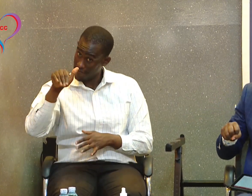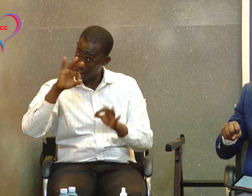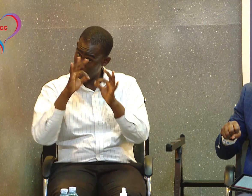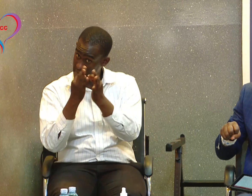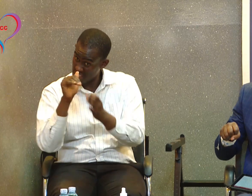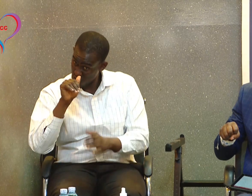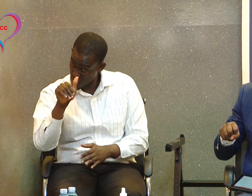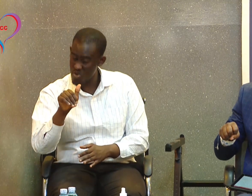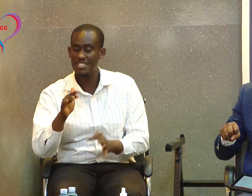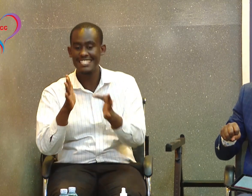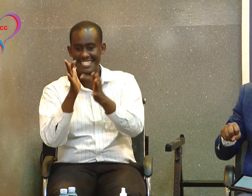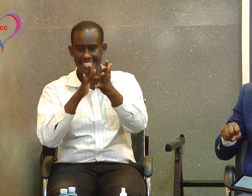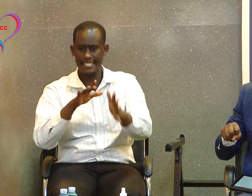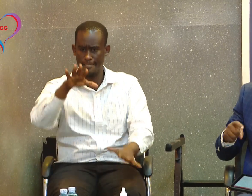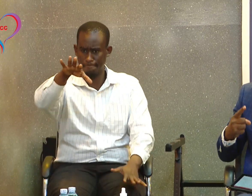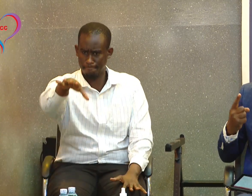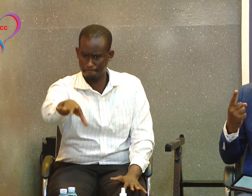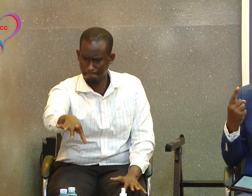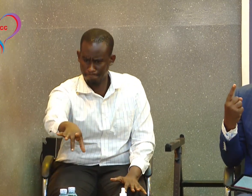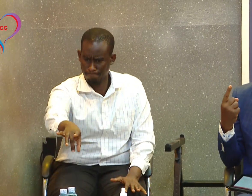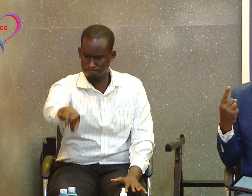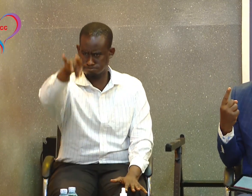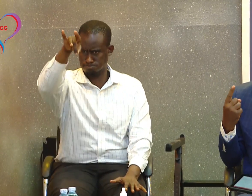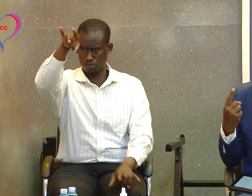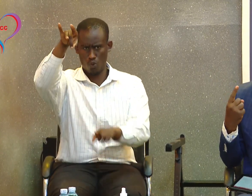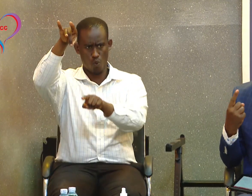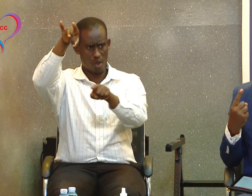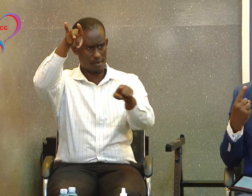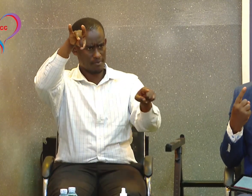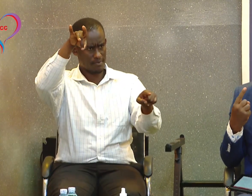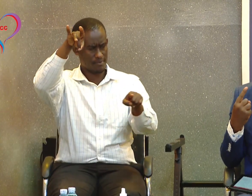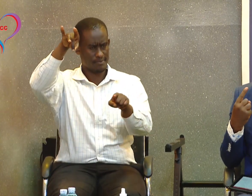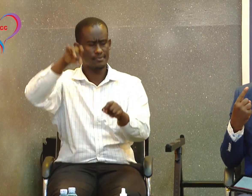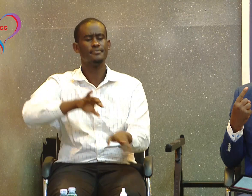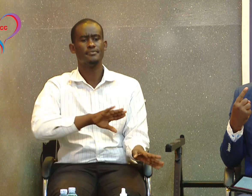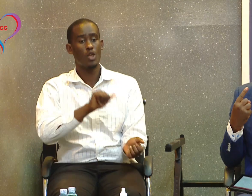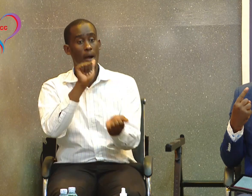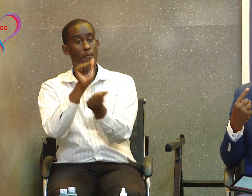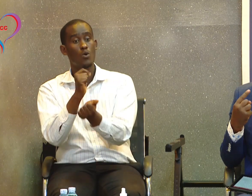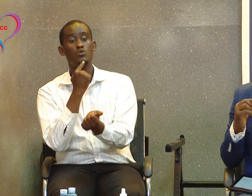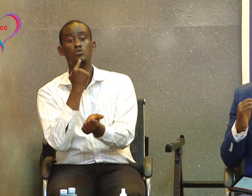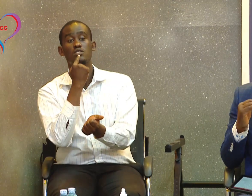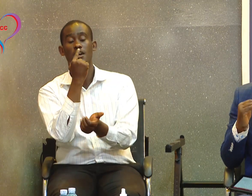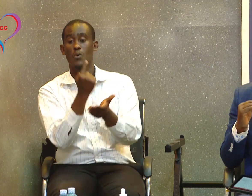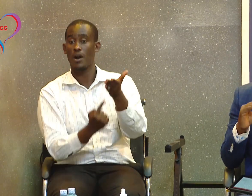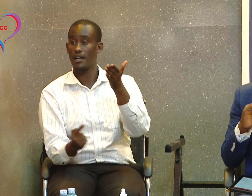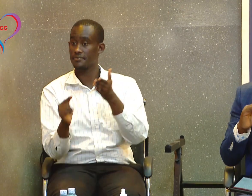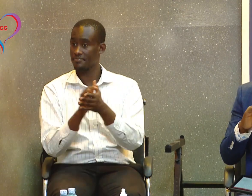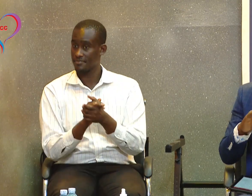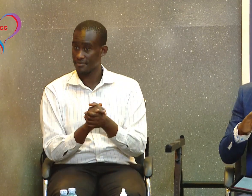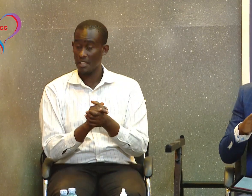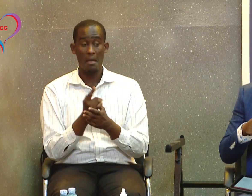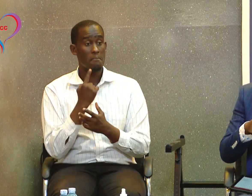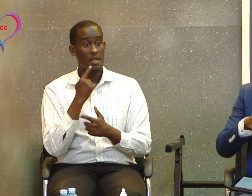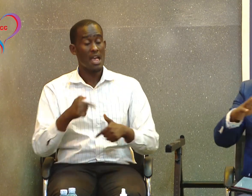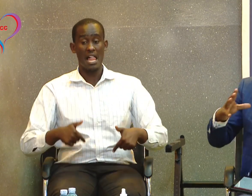nsonga lwachi mu family yo Katonda yasu Yesu yasoka kwata gwe. So Apostle Paul is saying, kati omutume Paulo agamba, I'm not living